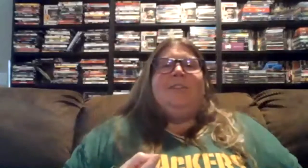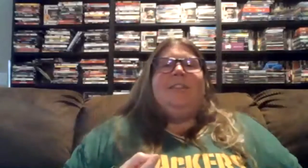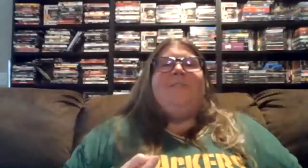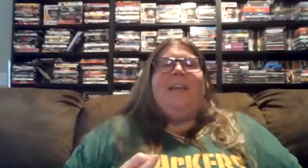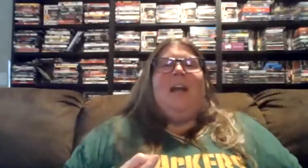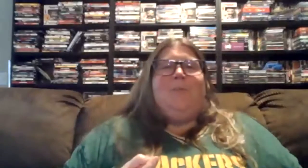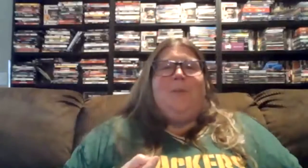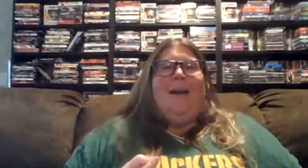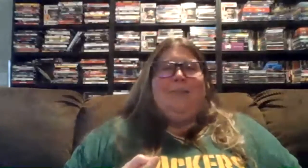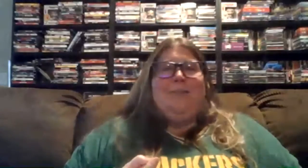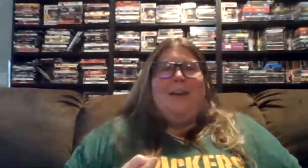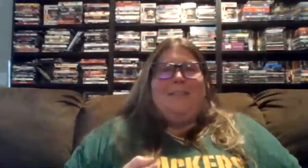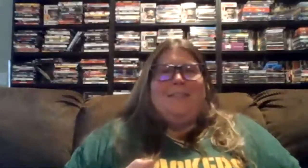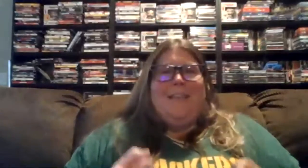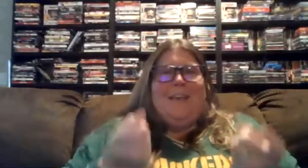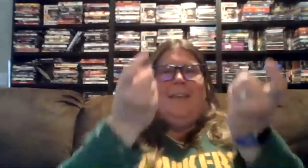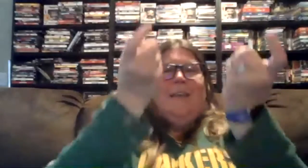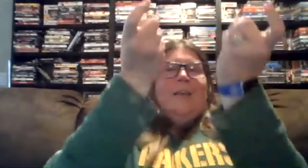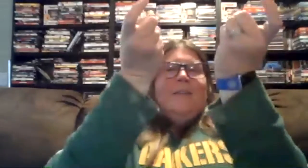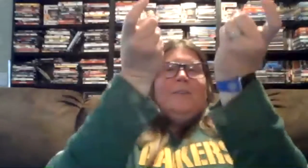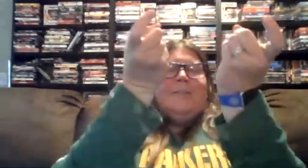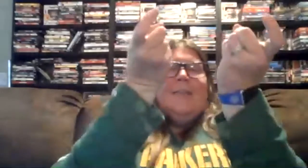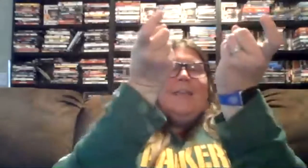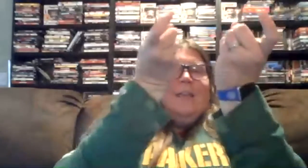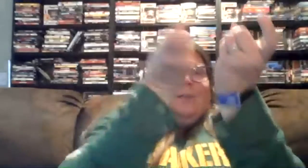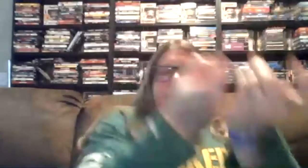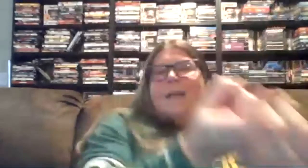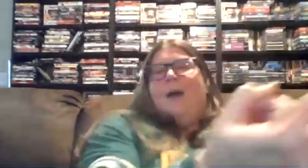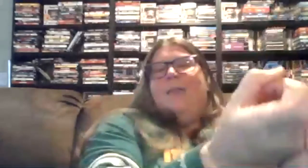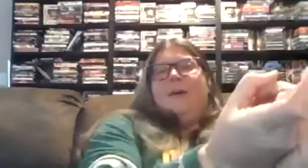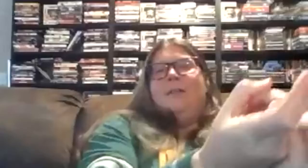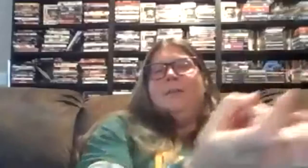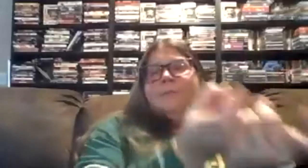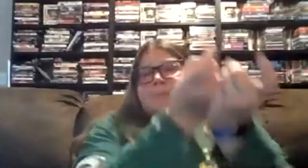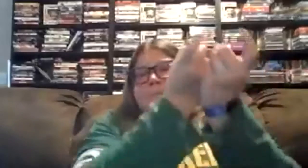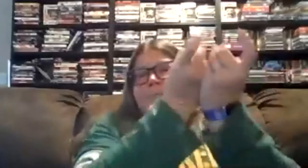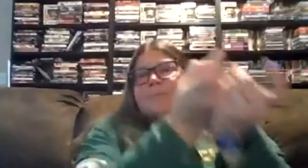just lifting it up super high so you guys can see it. So skiing is going down the hill.